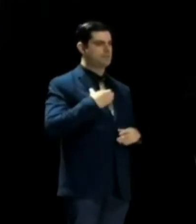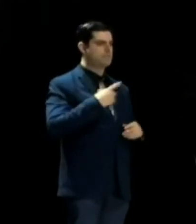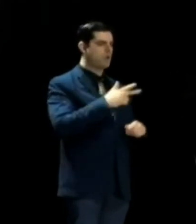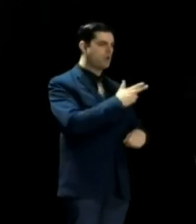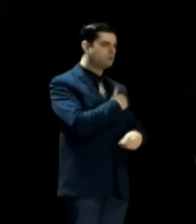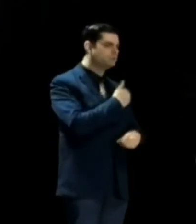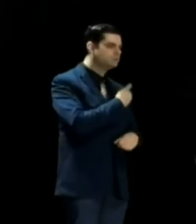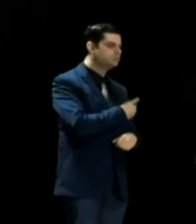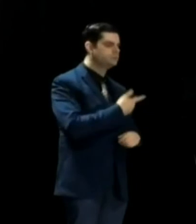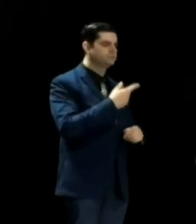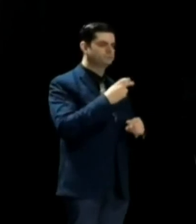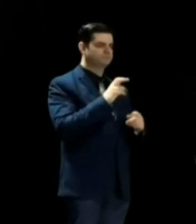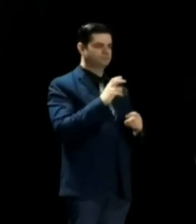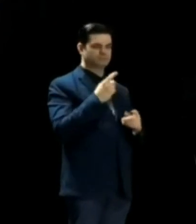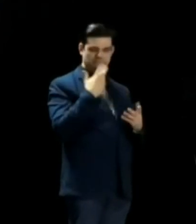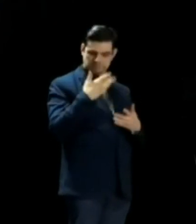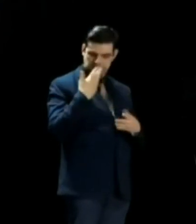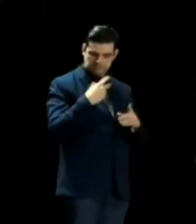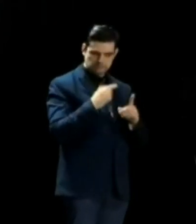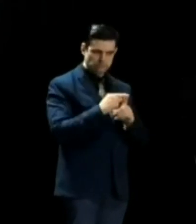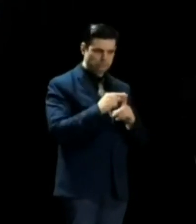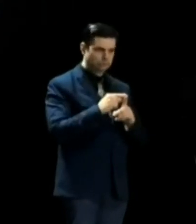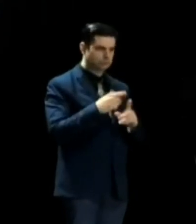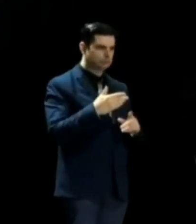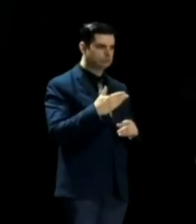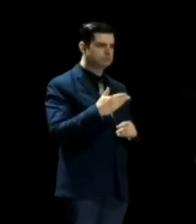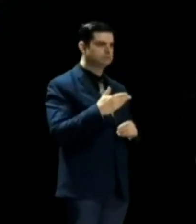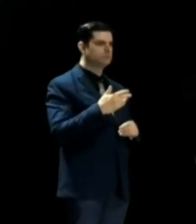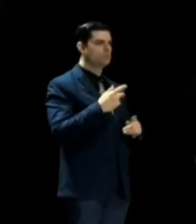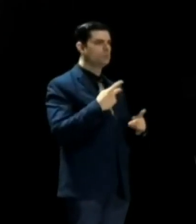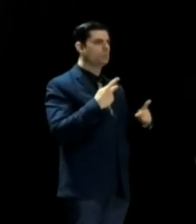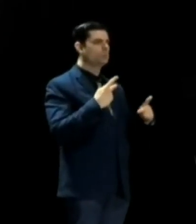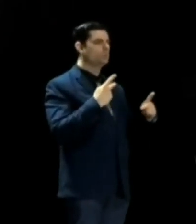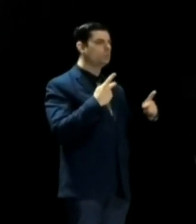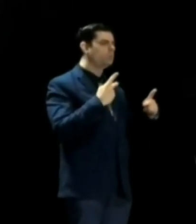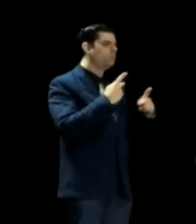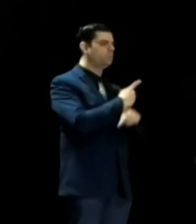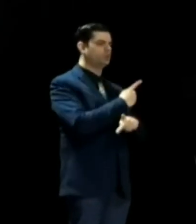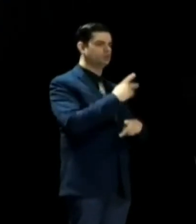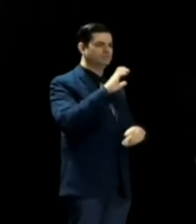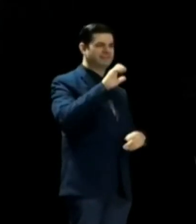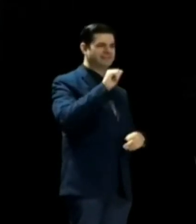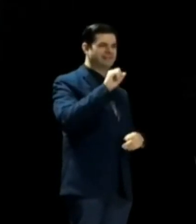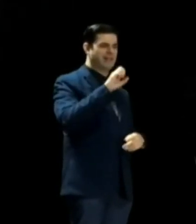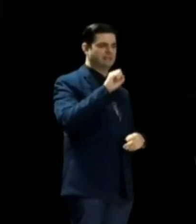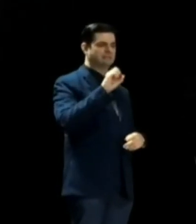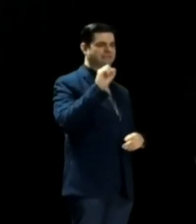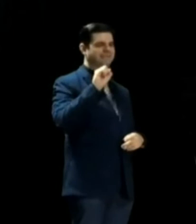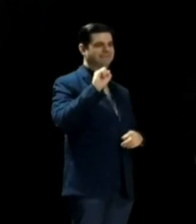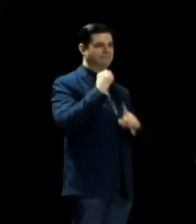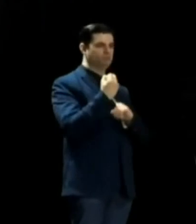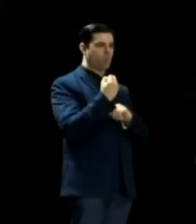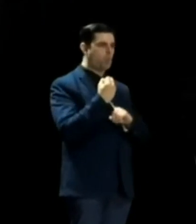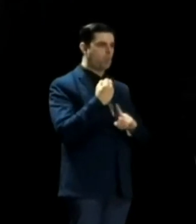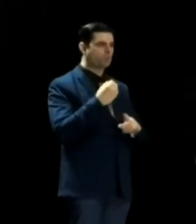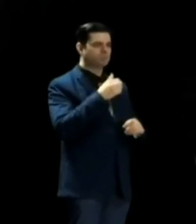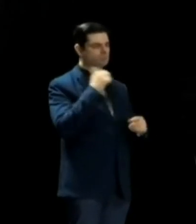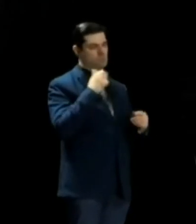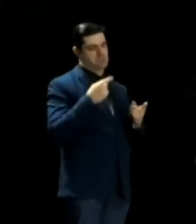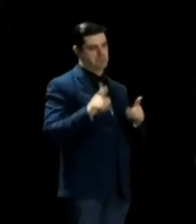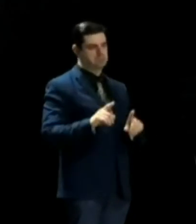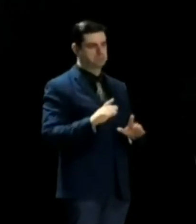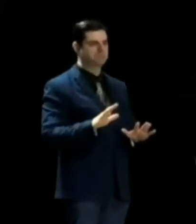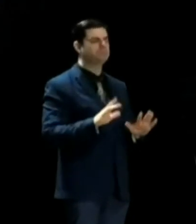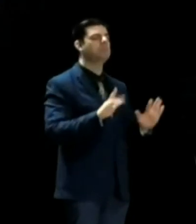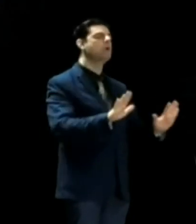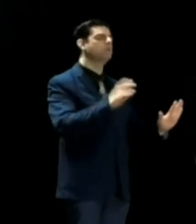The worst models have not come true. You got to get these people working again. I feel that. I would make the